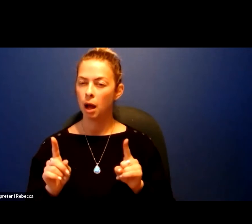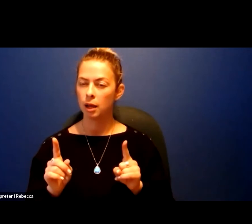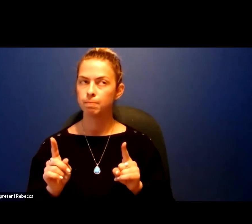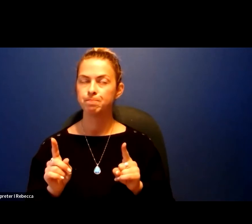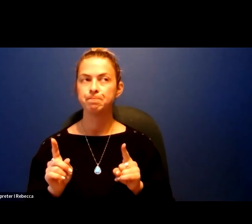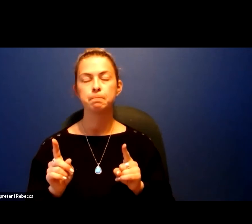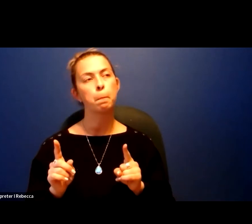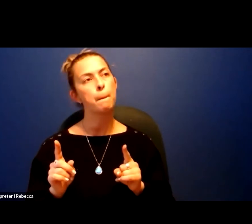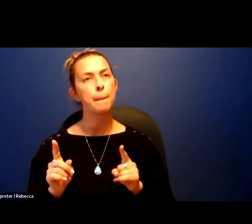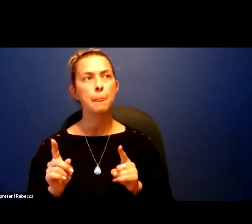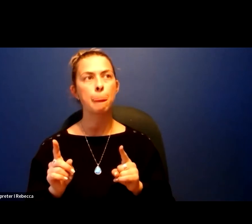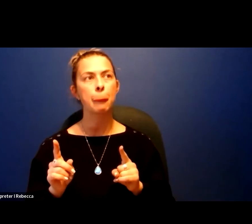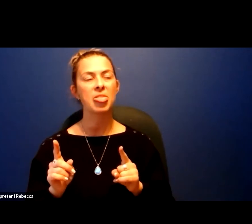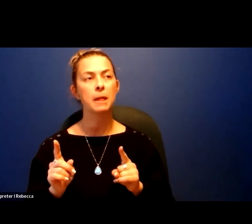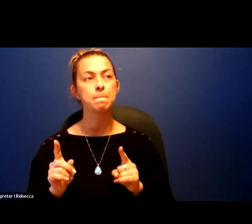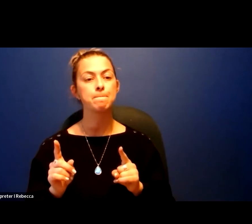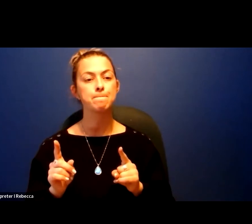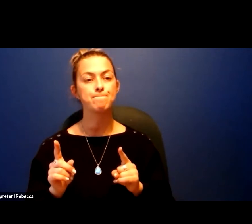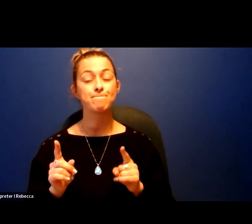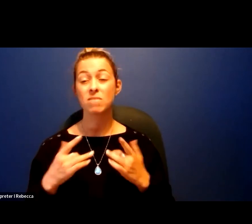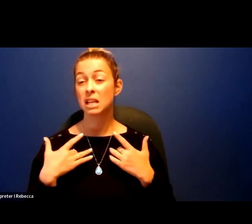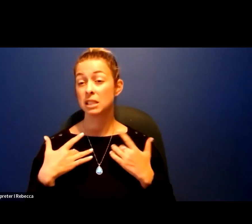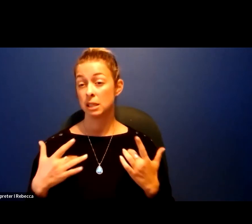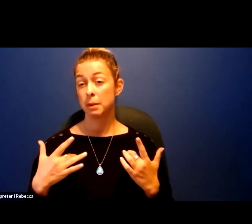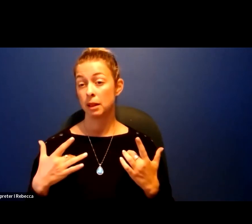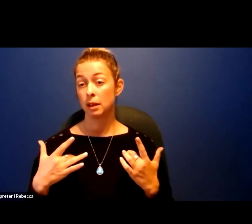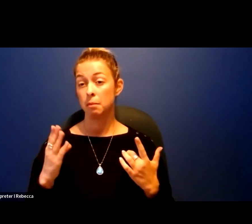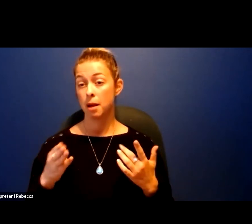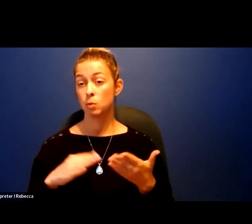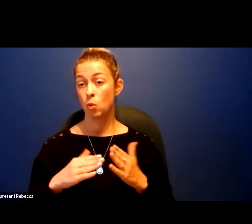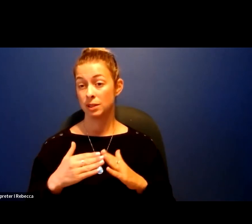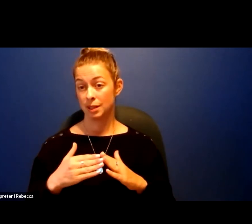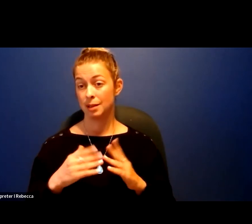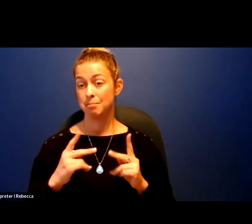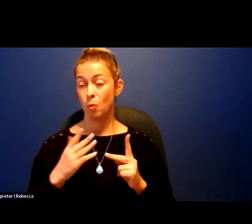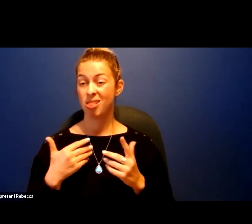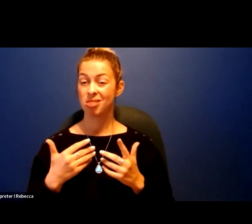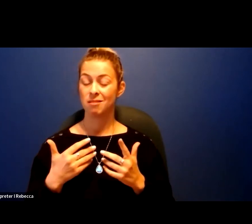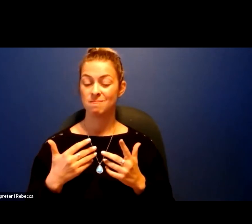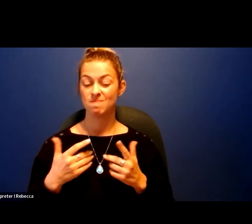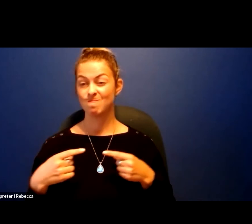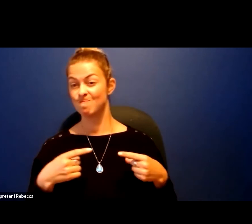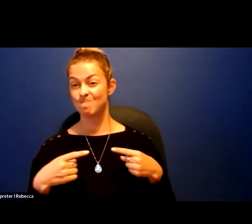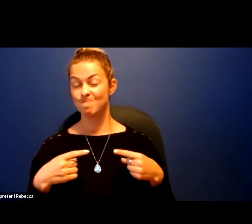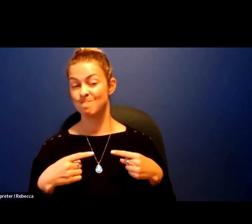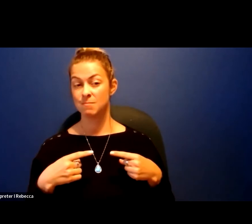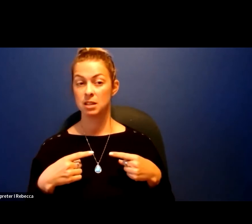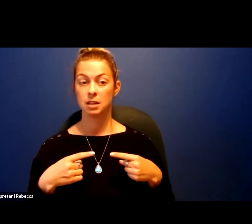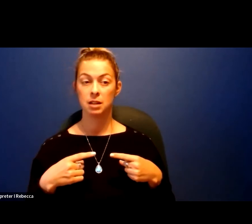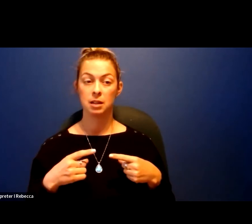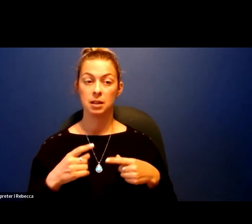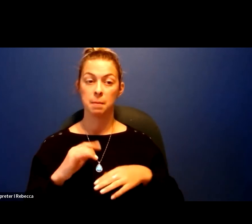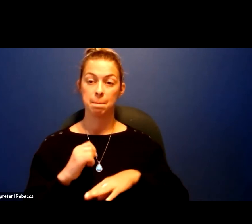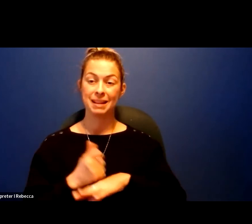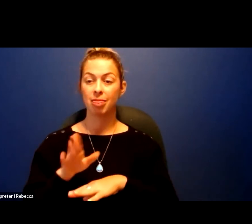It's typically in cities like Baltimore, people will be divided around, their vision of development, or their